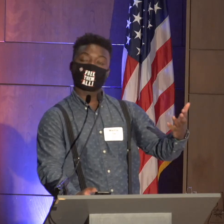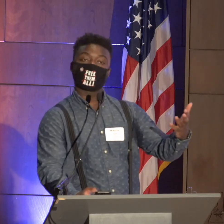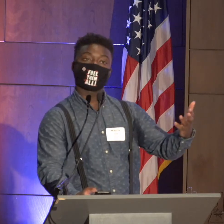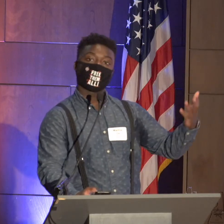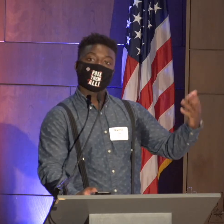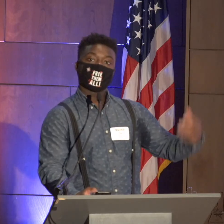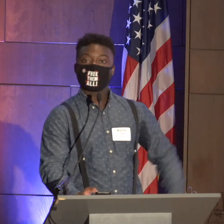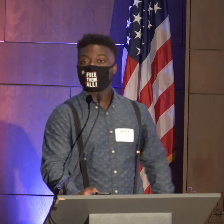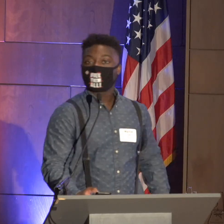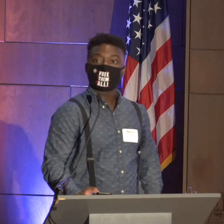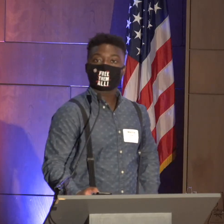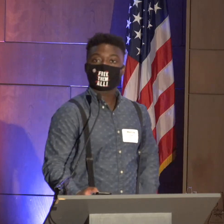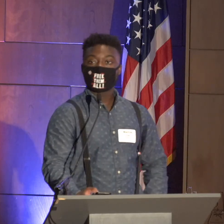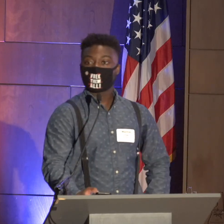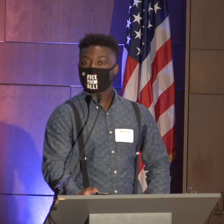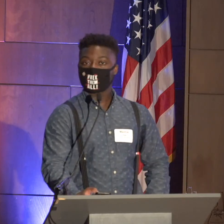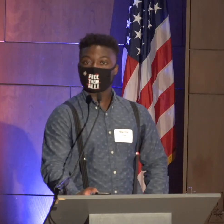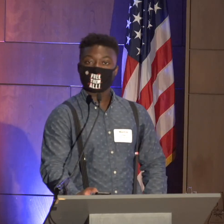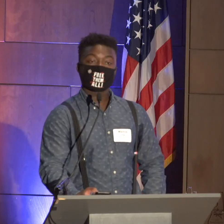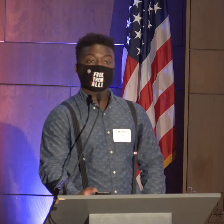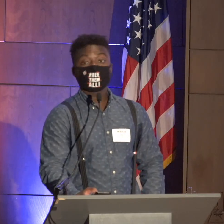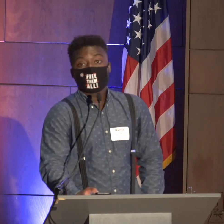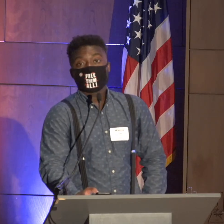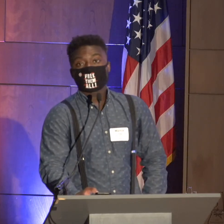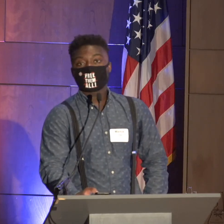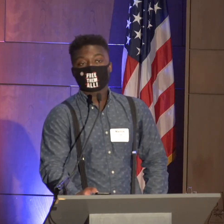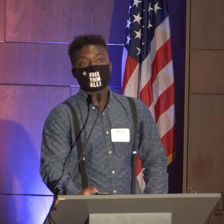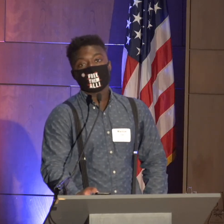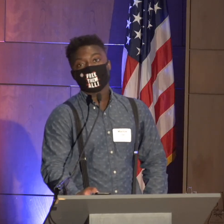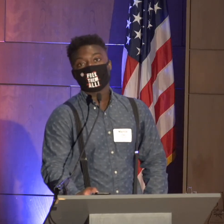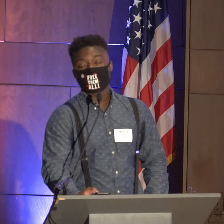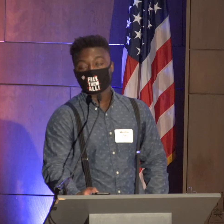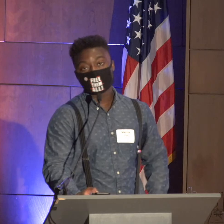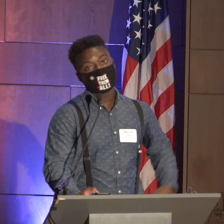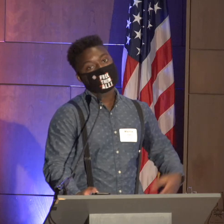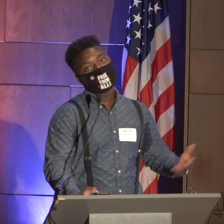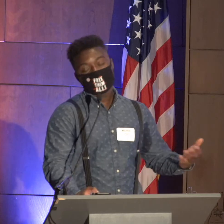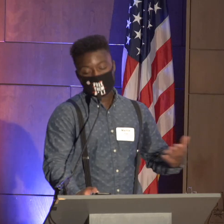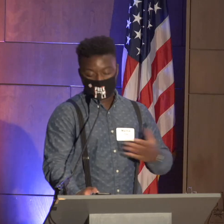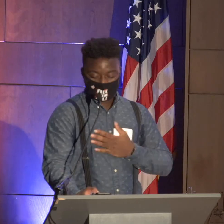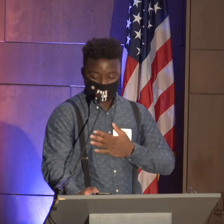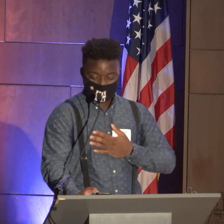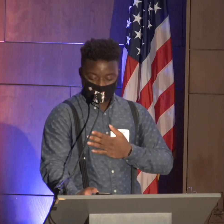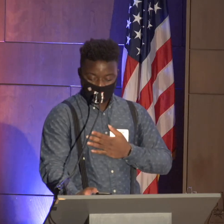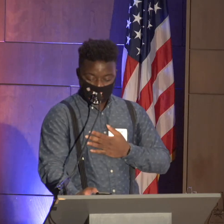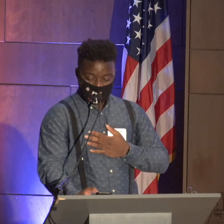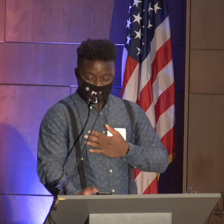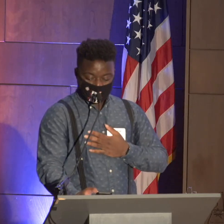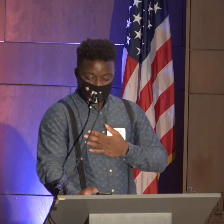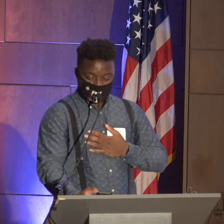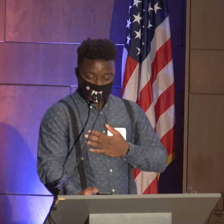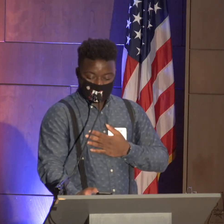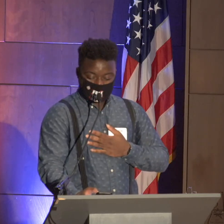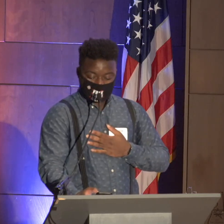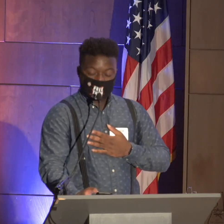affordable housing during this time, especially if you want us to stay in New Hampshire.